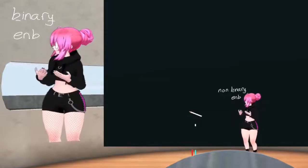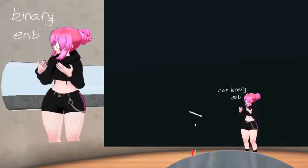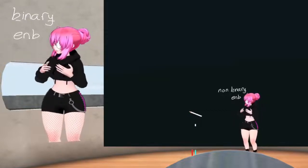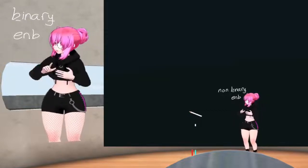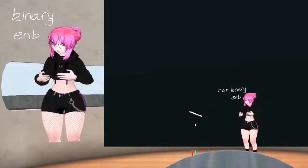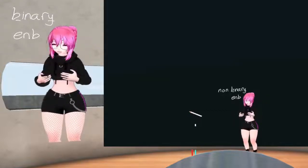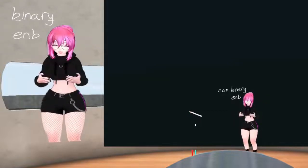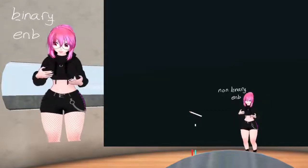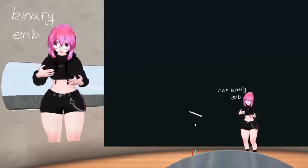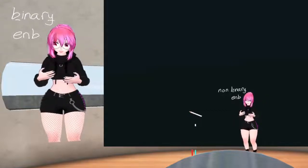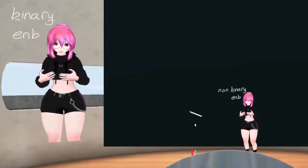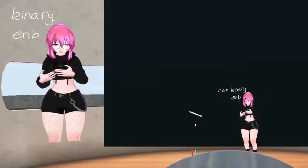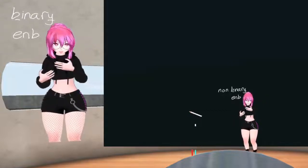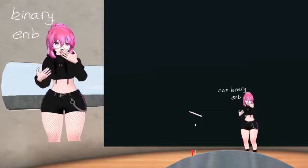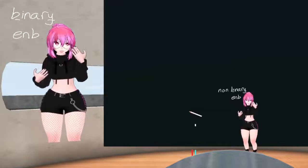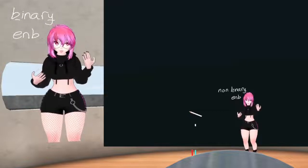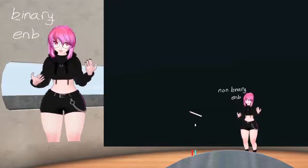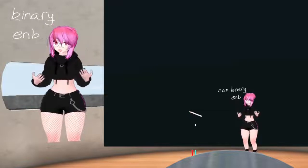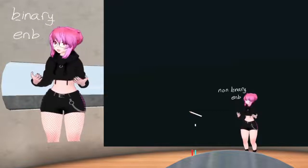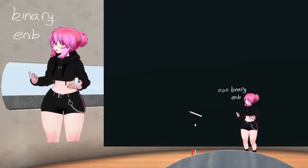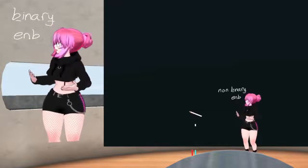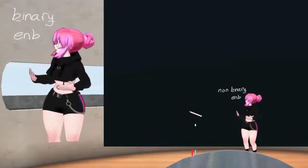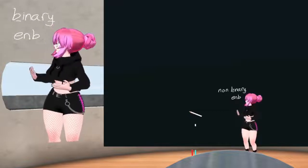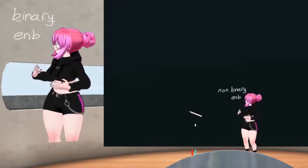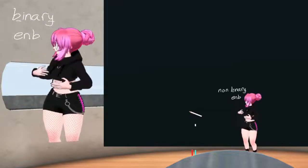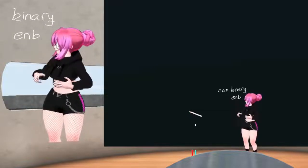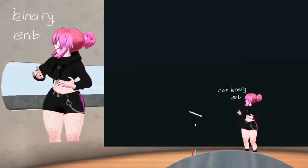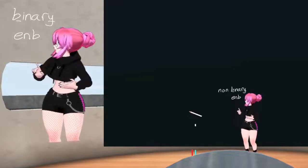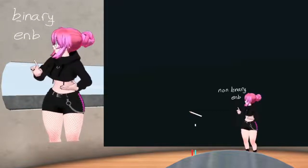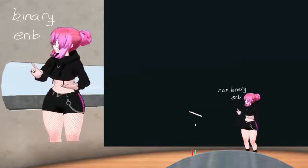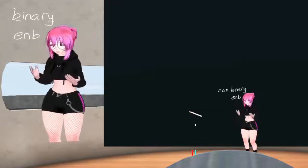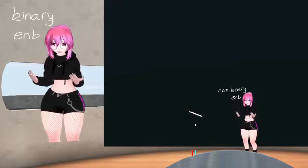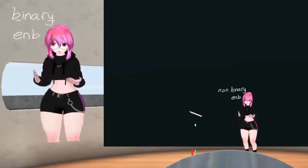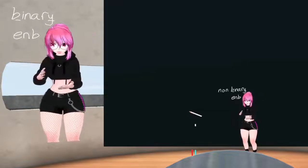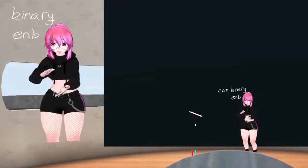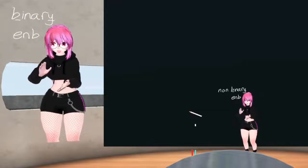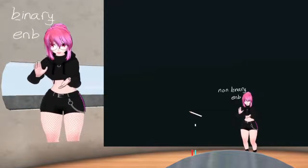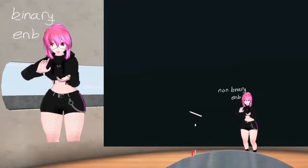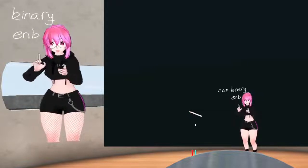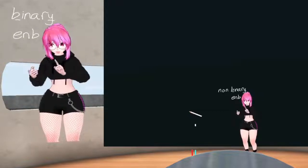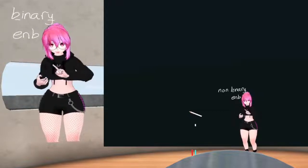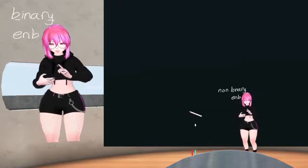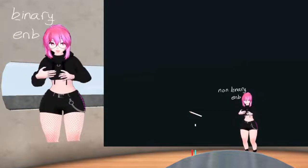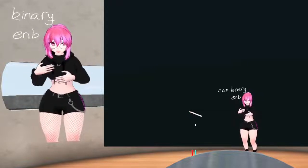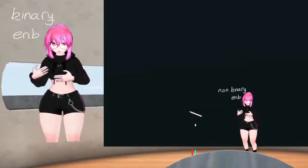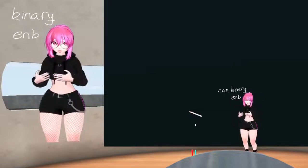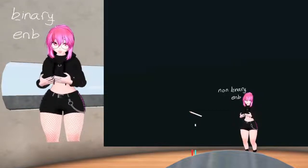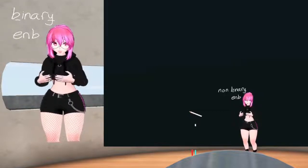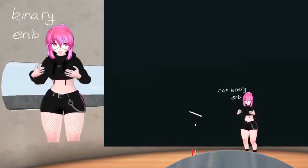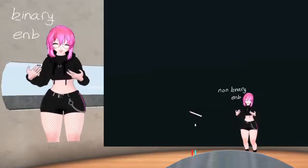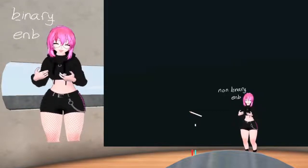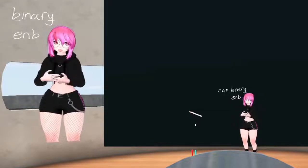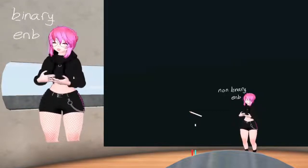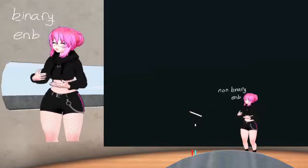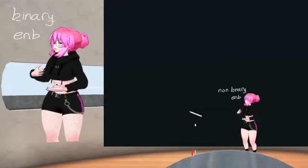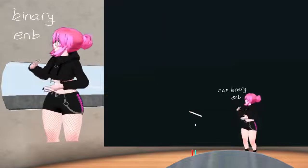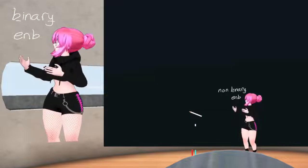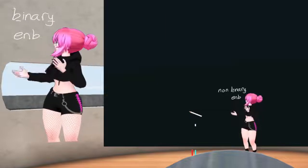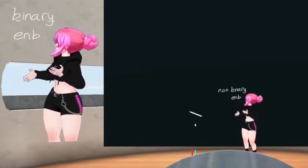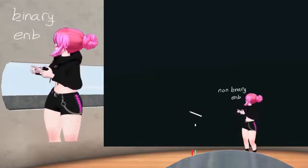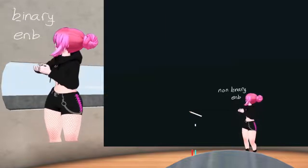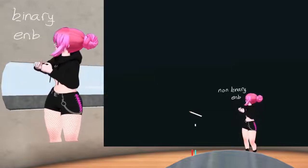and new movements coming because, the word queer used to be an insult, but is now kind of repurposed into an inclusive term.